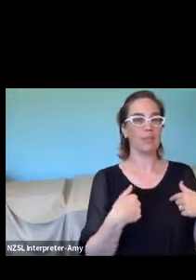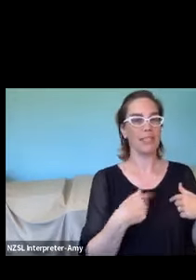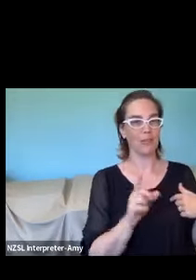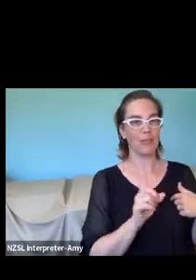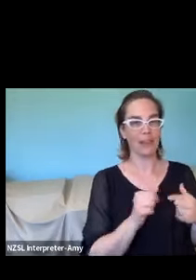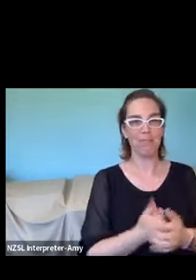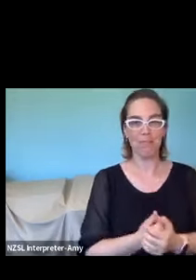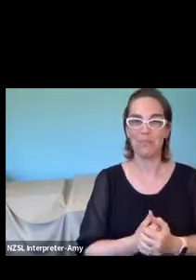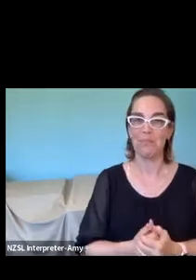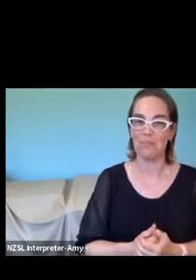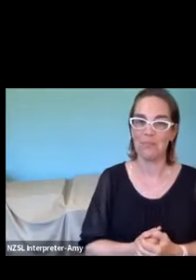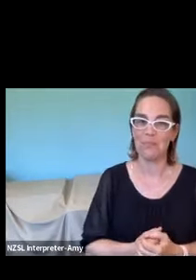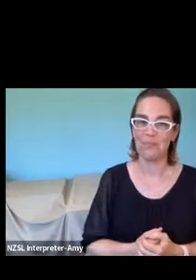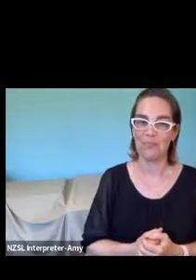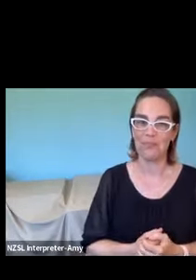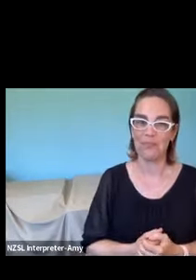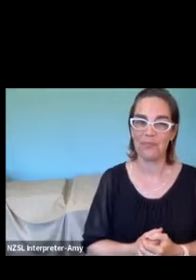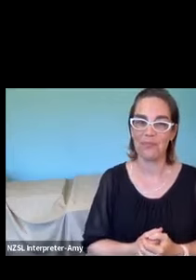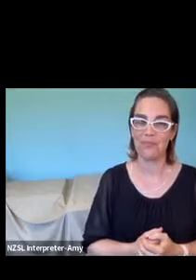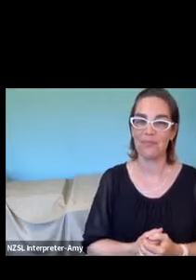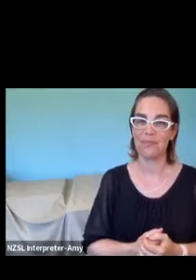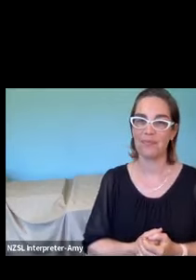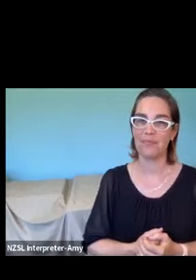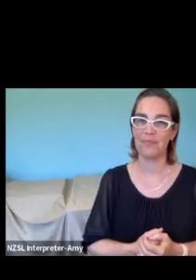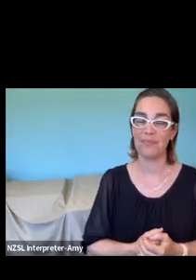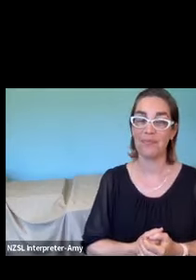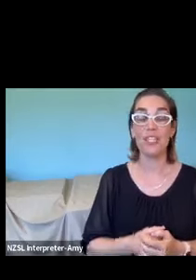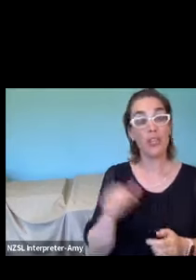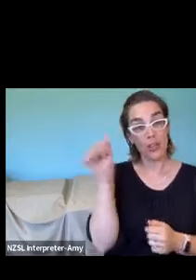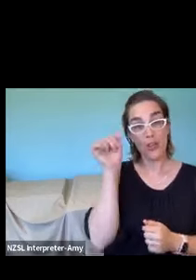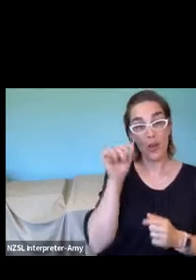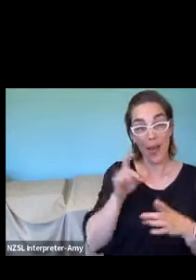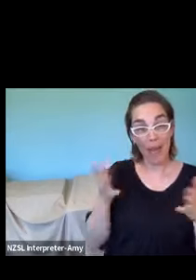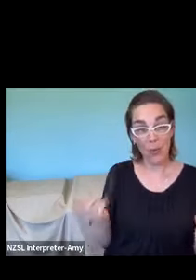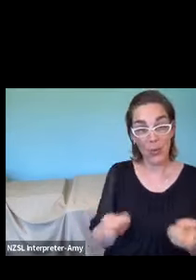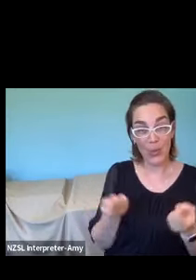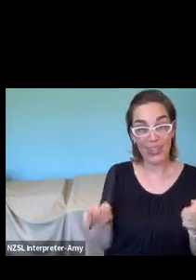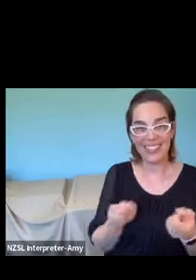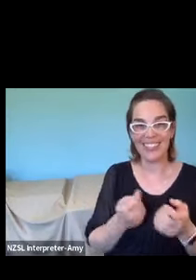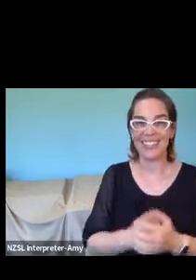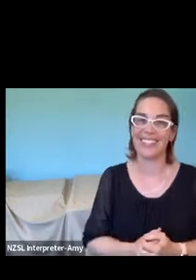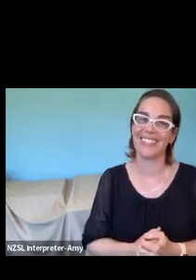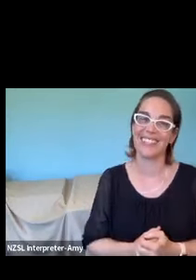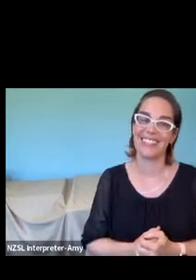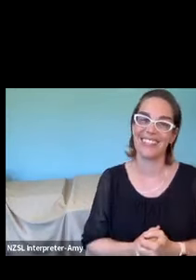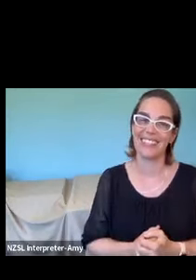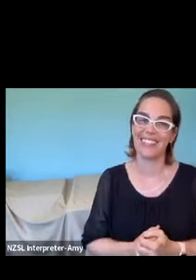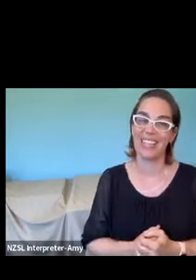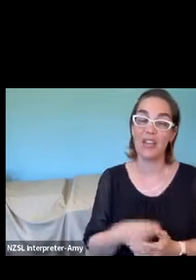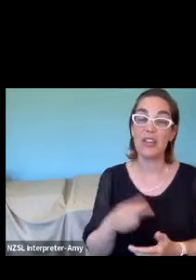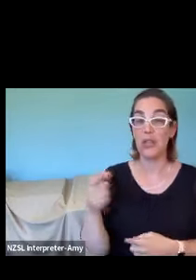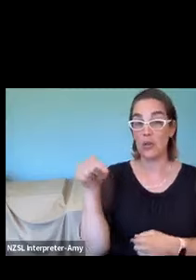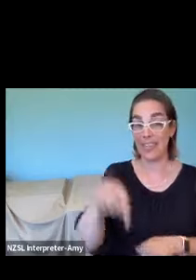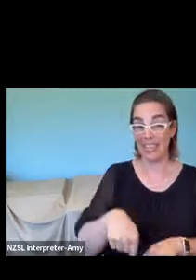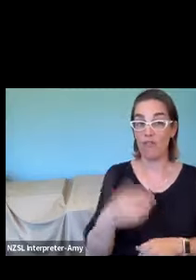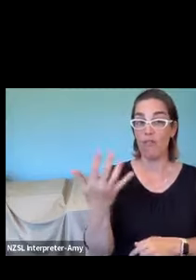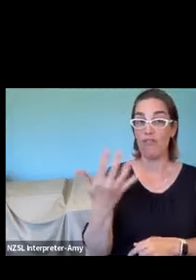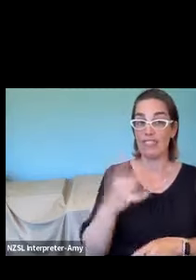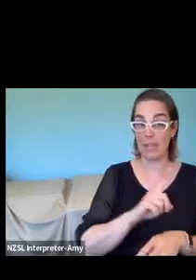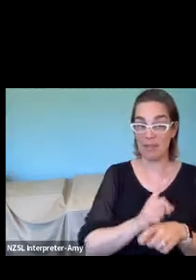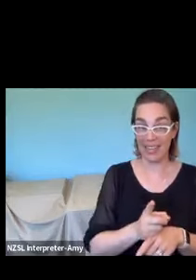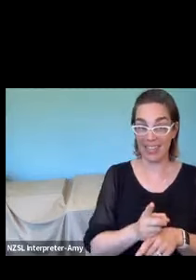Great. Okay. Look, you know the drill. We have you for 15 minutes